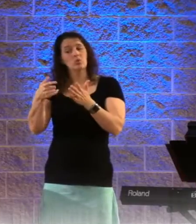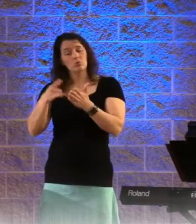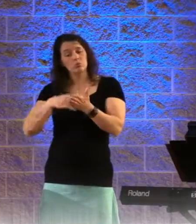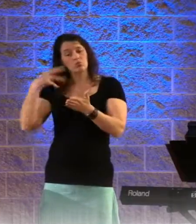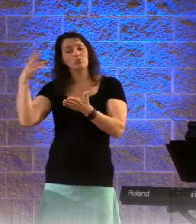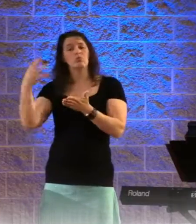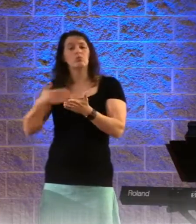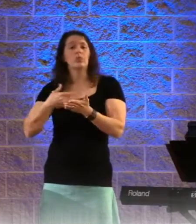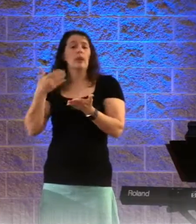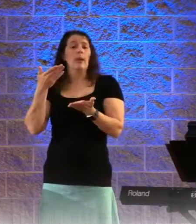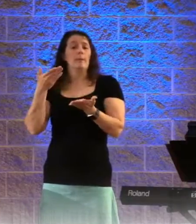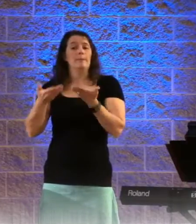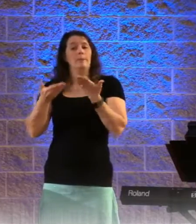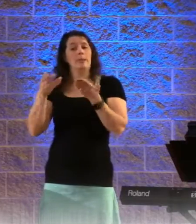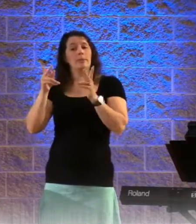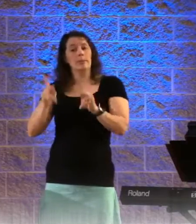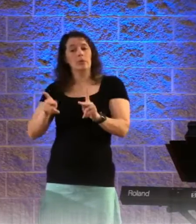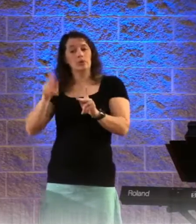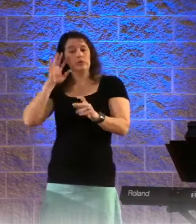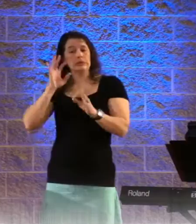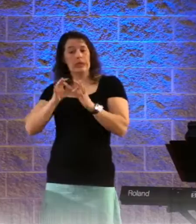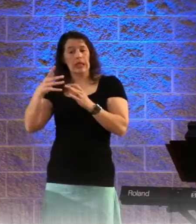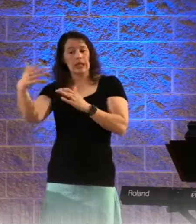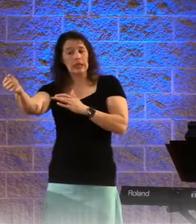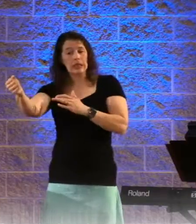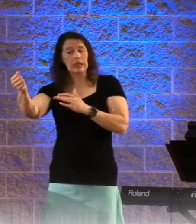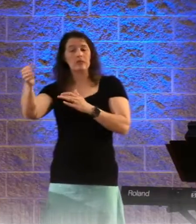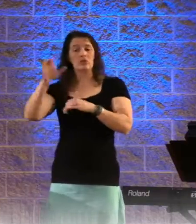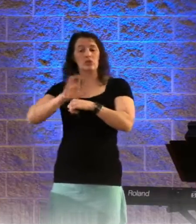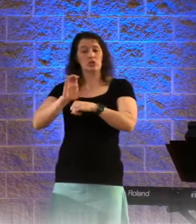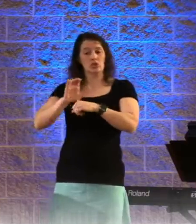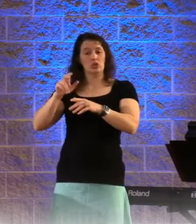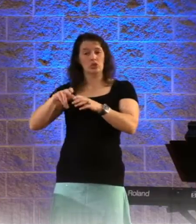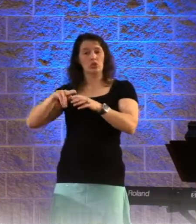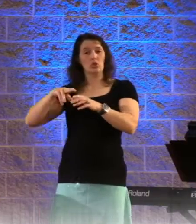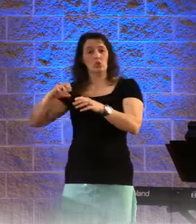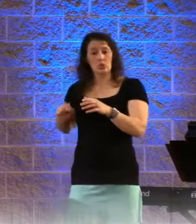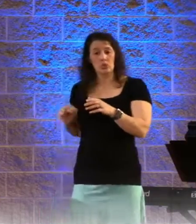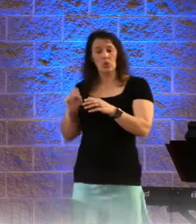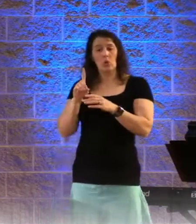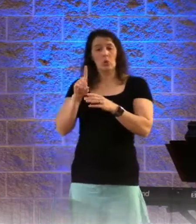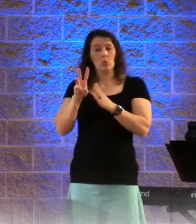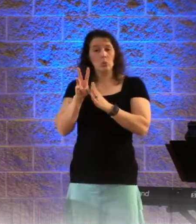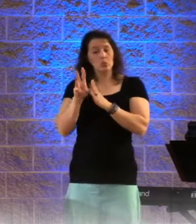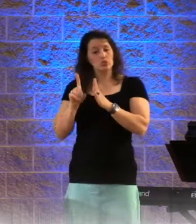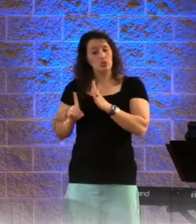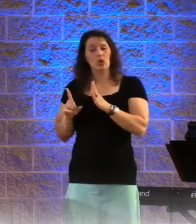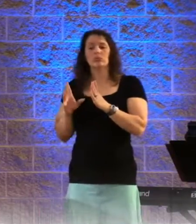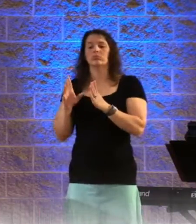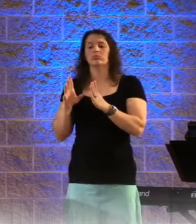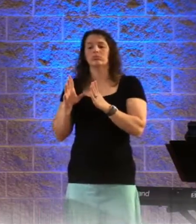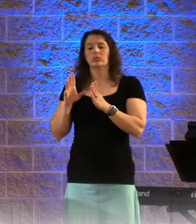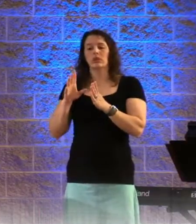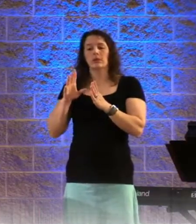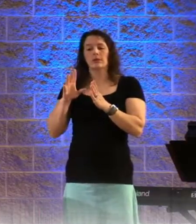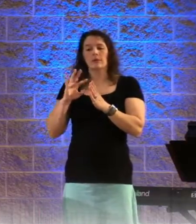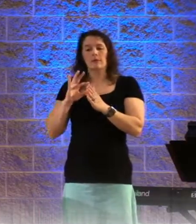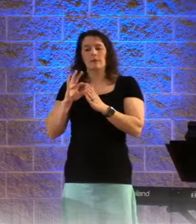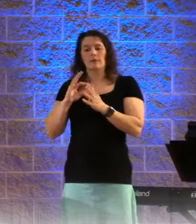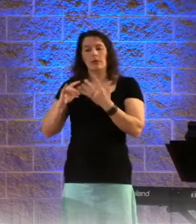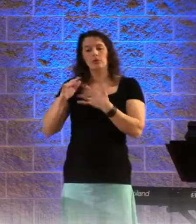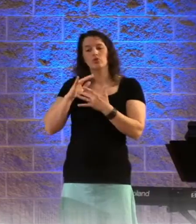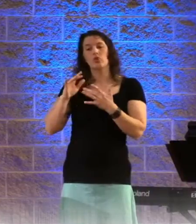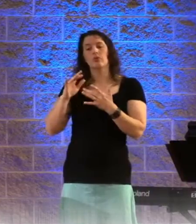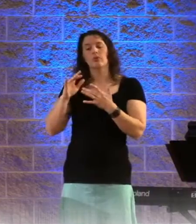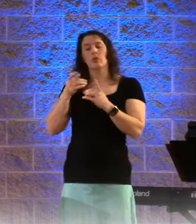church. Maybe they elect to go away, or a church withdraws fellowship from a believer for a period of time. You